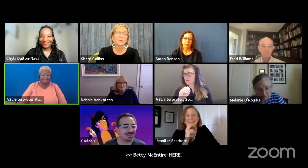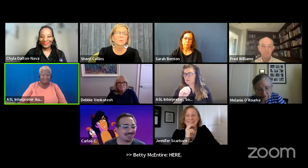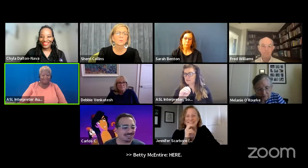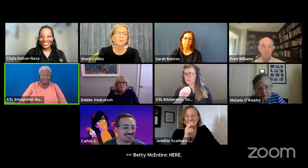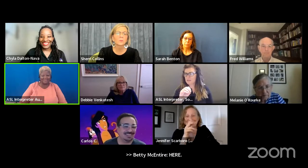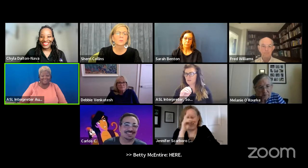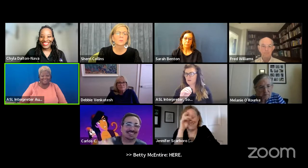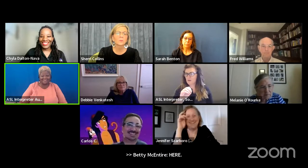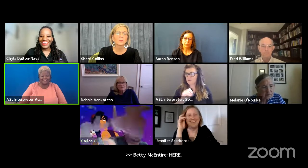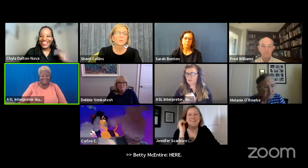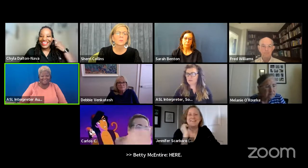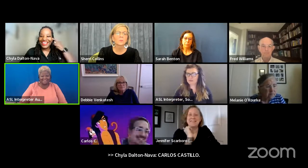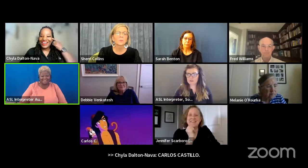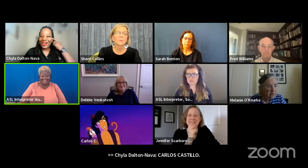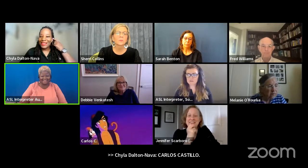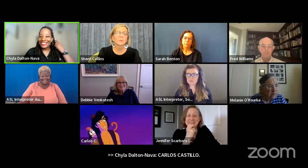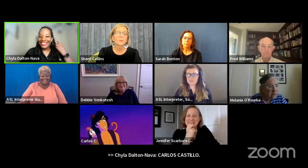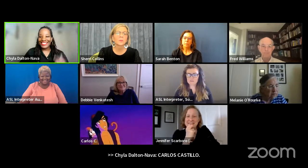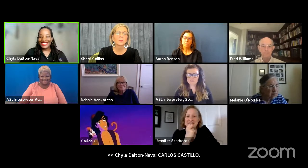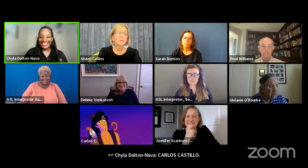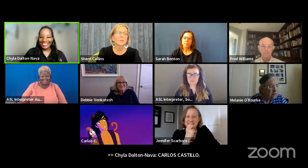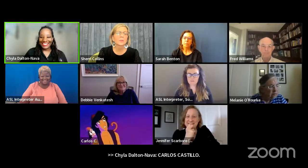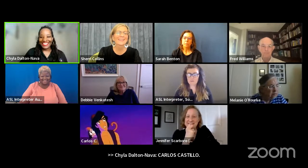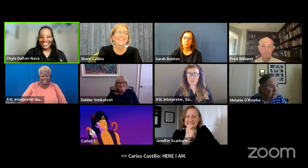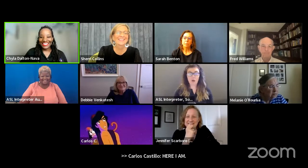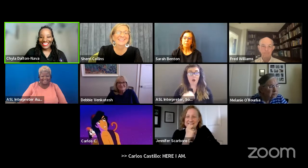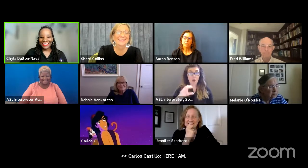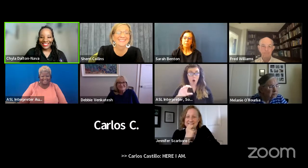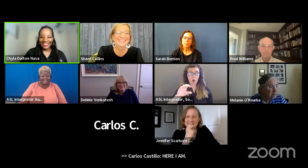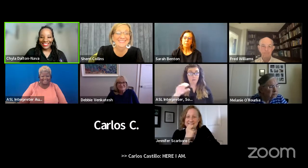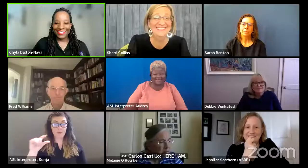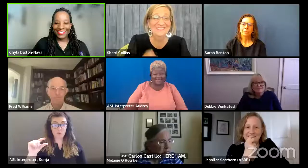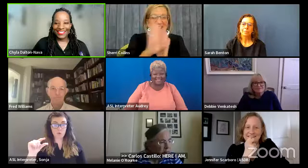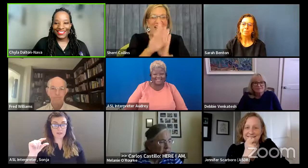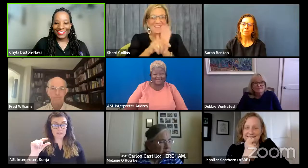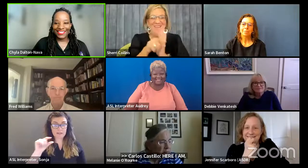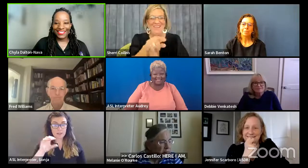Here I am. Thank you. Carmen Green,